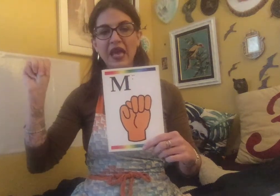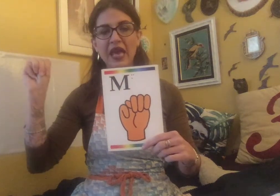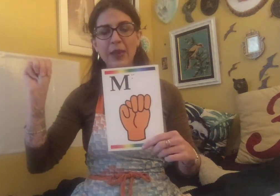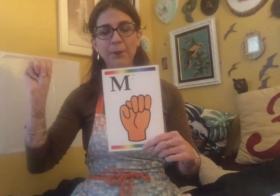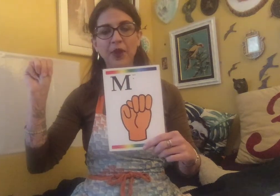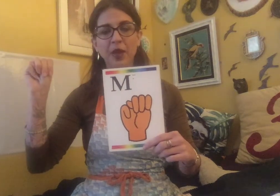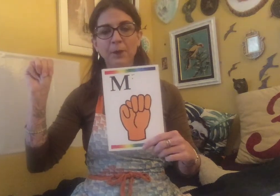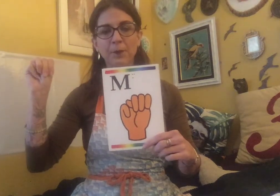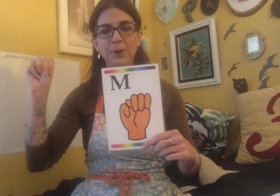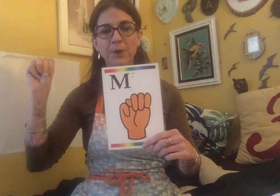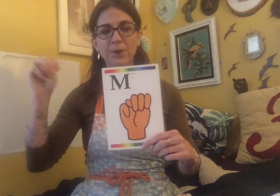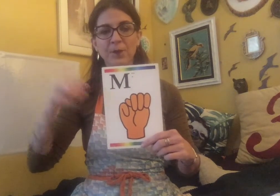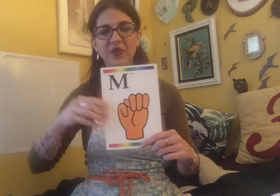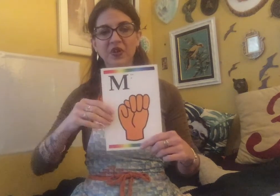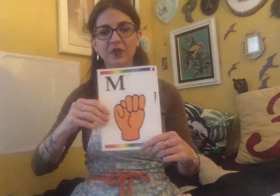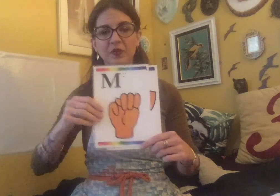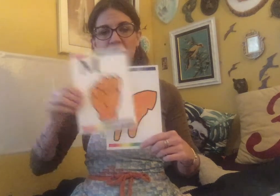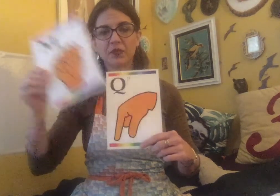M, m,